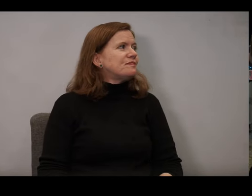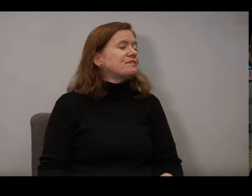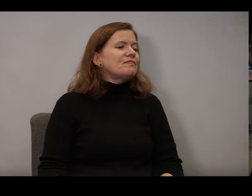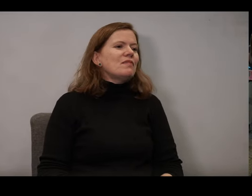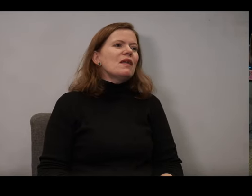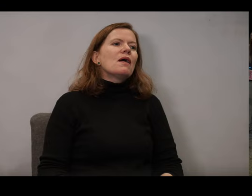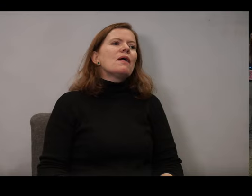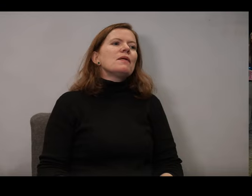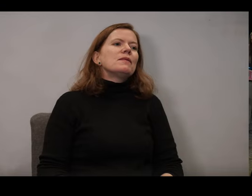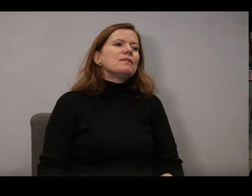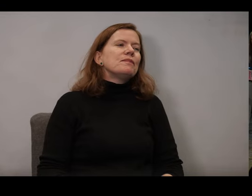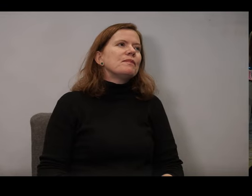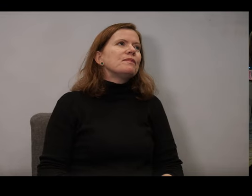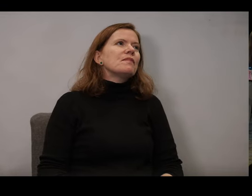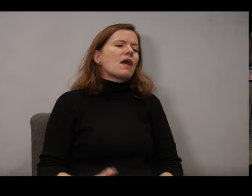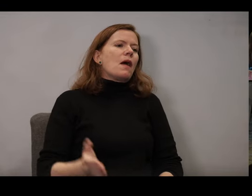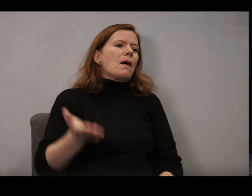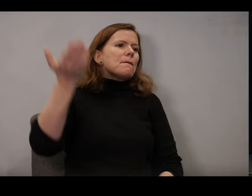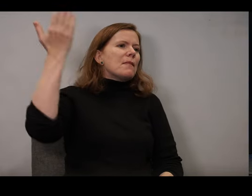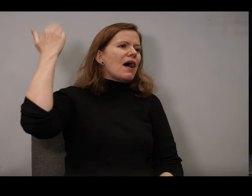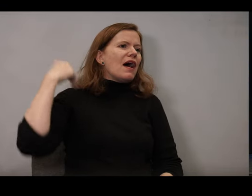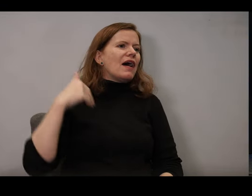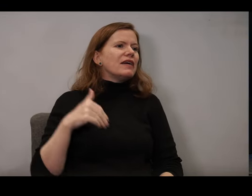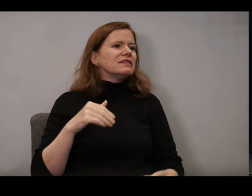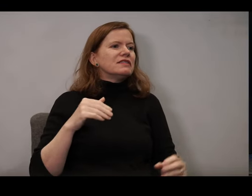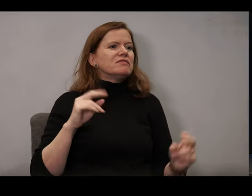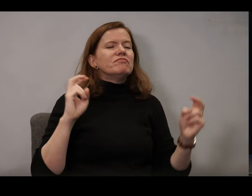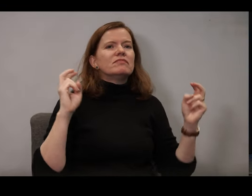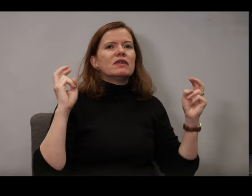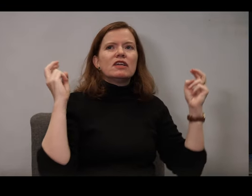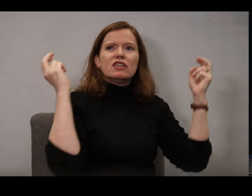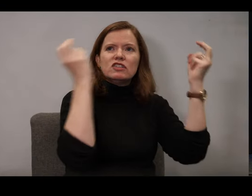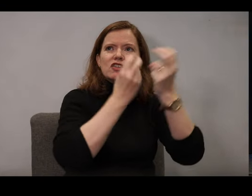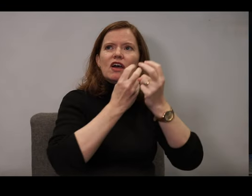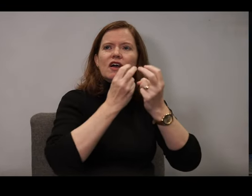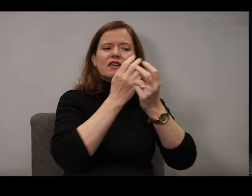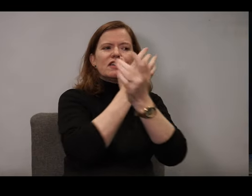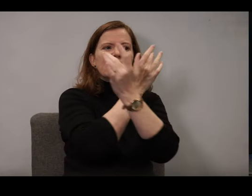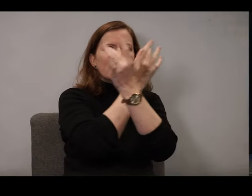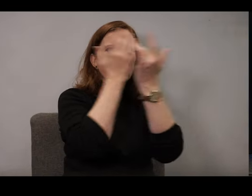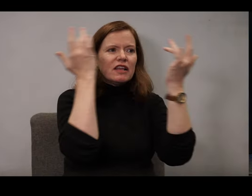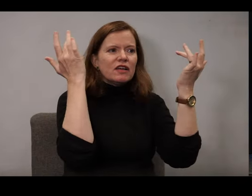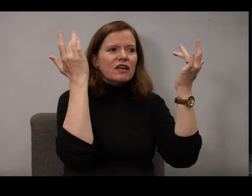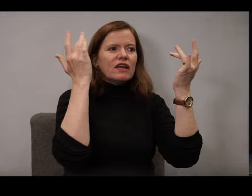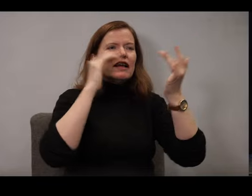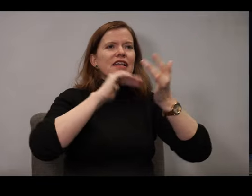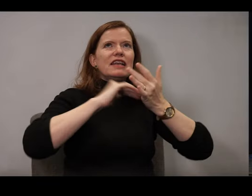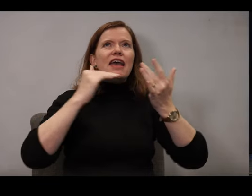From the darkness brought